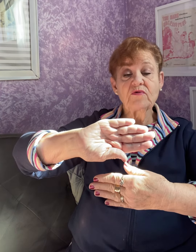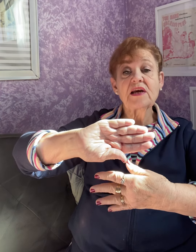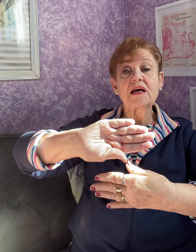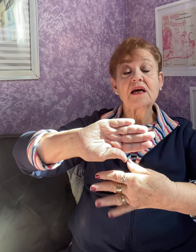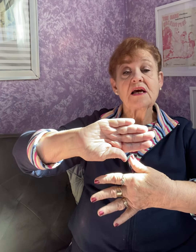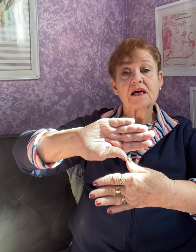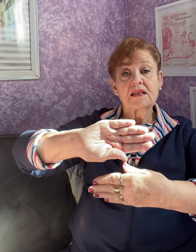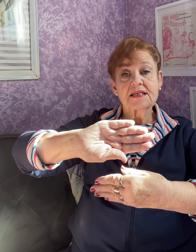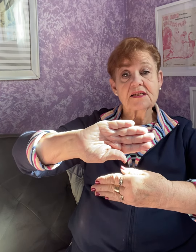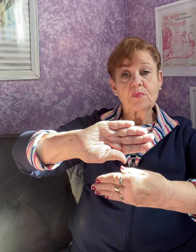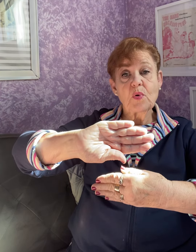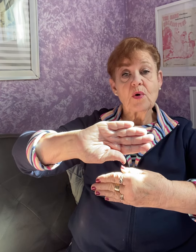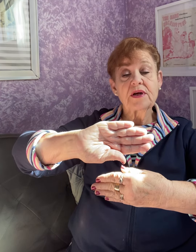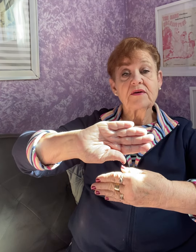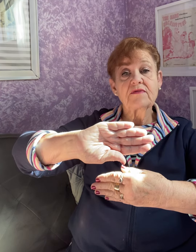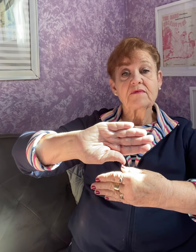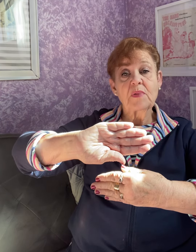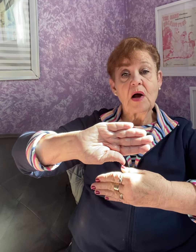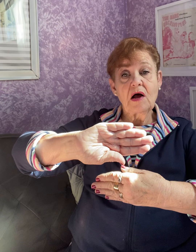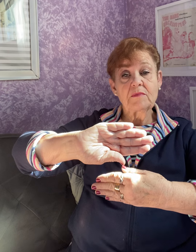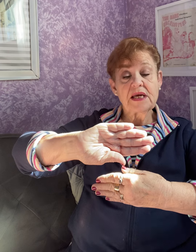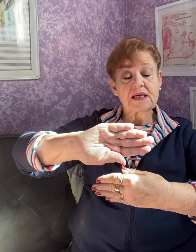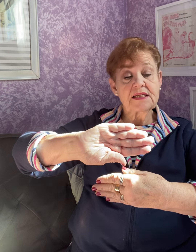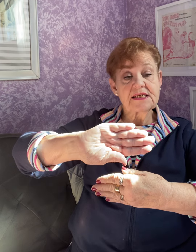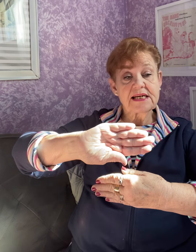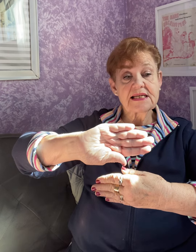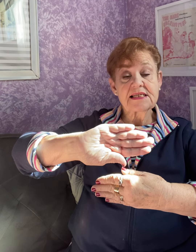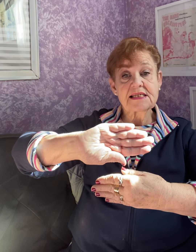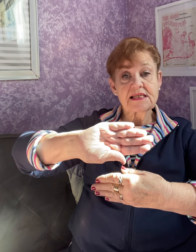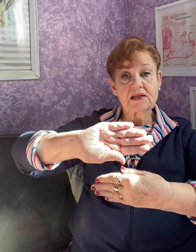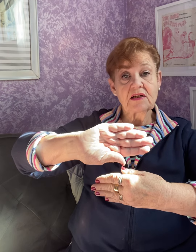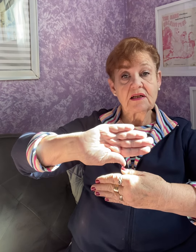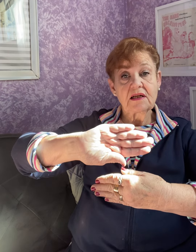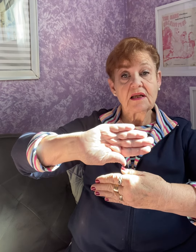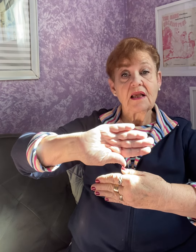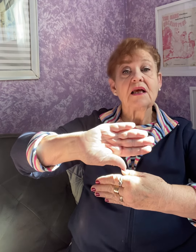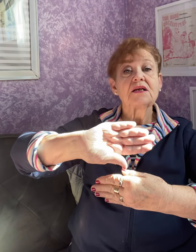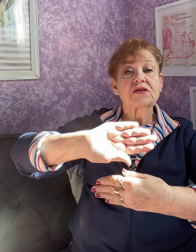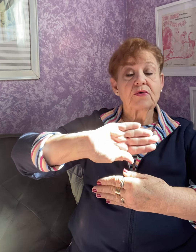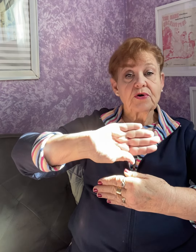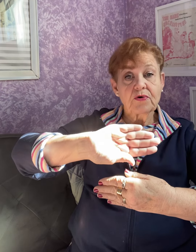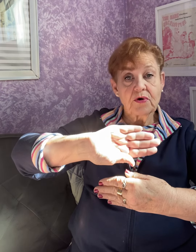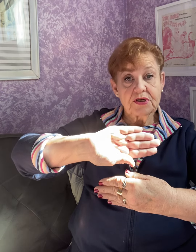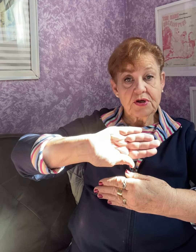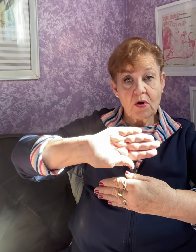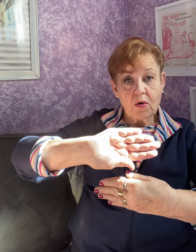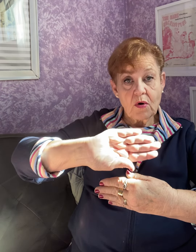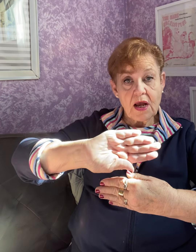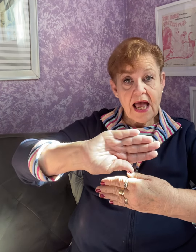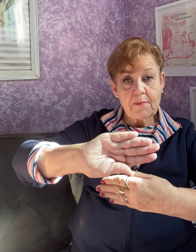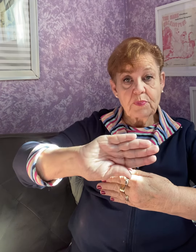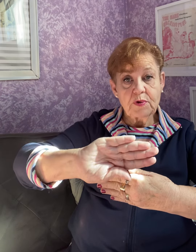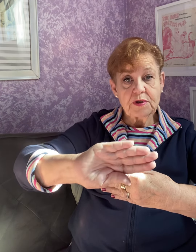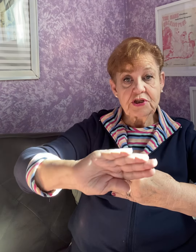moving. The supportive palm in stays still. So you're going to go push